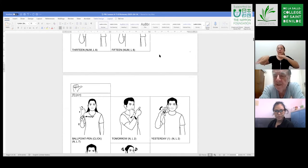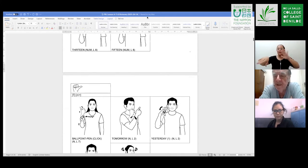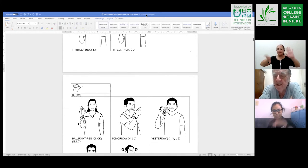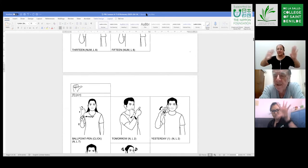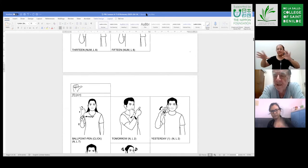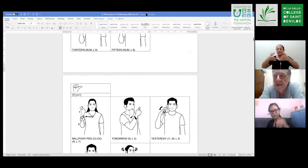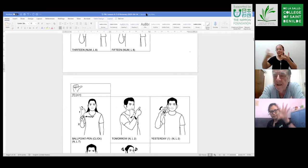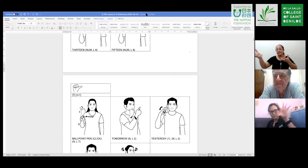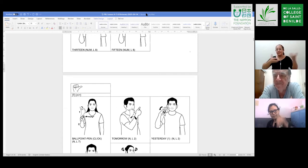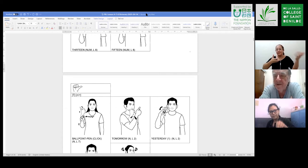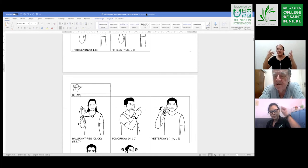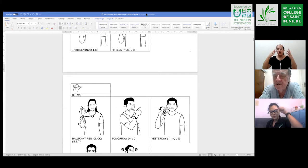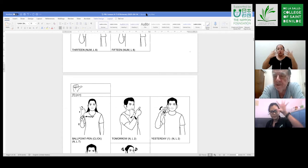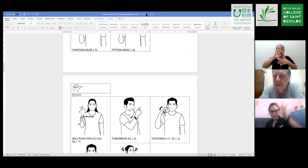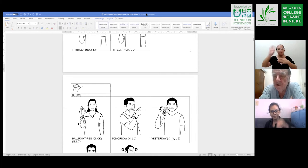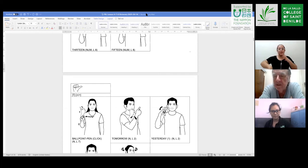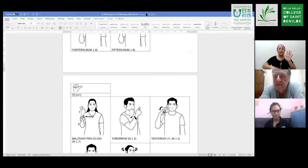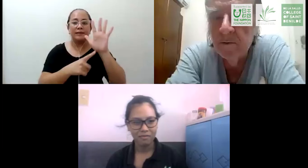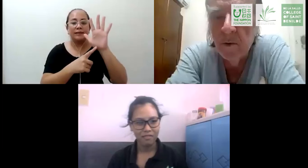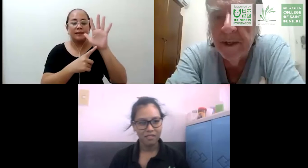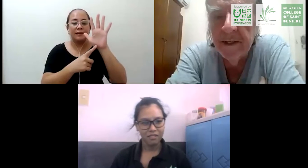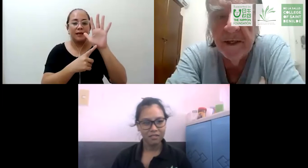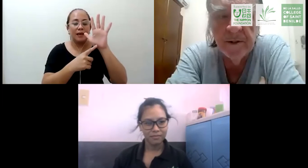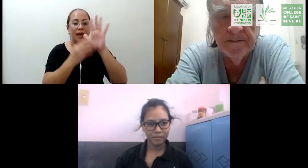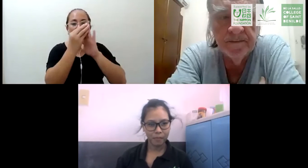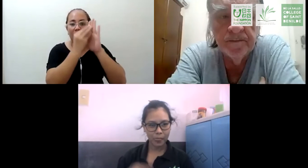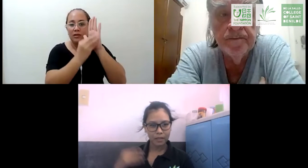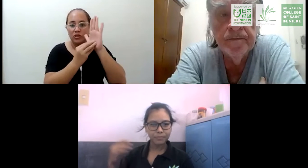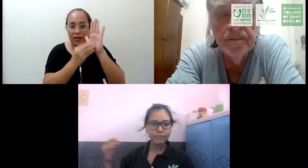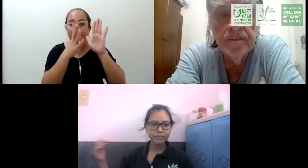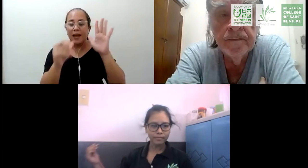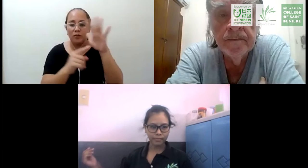shapes and finish the orientation.